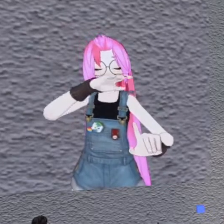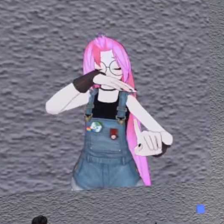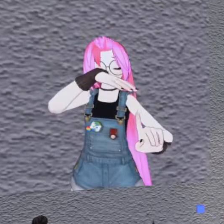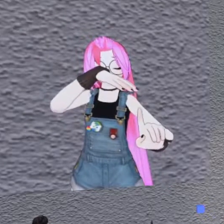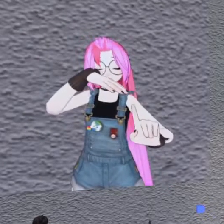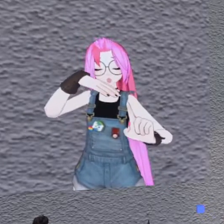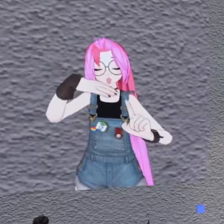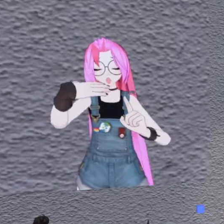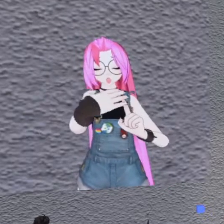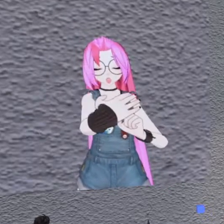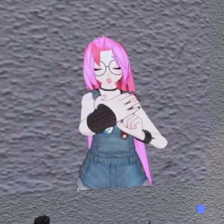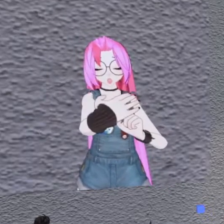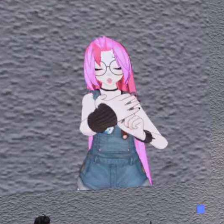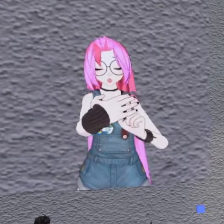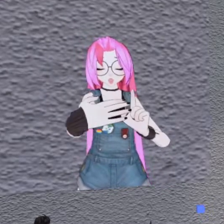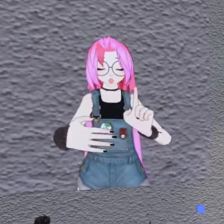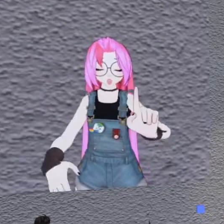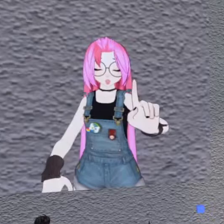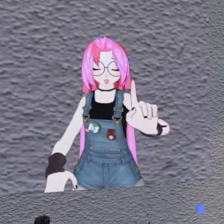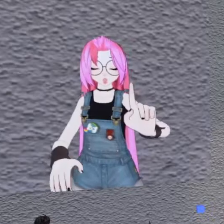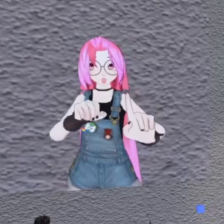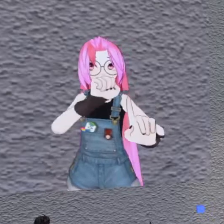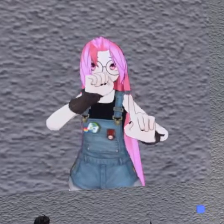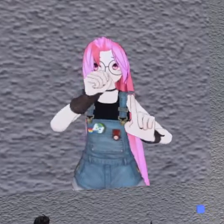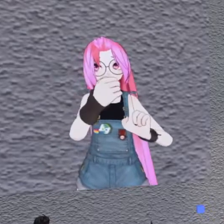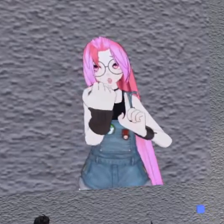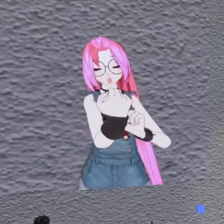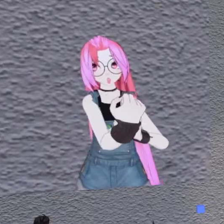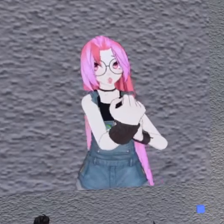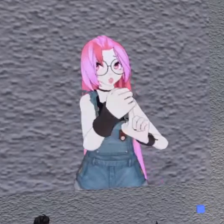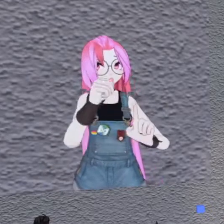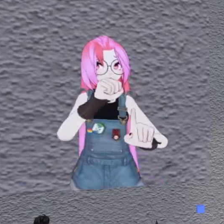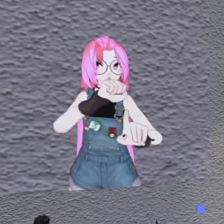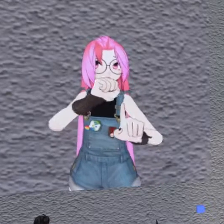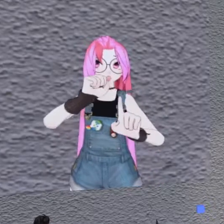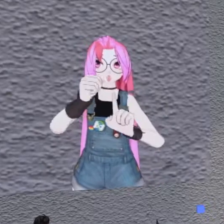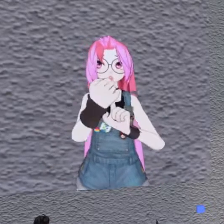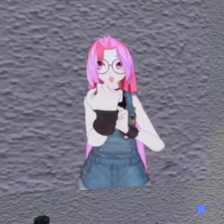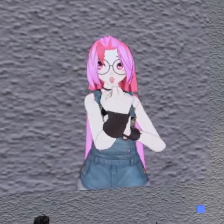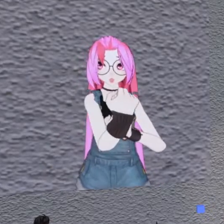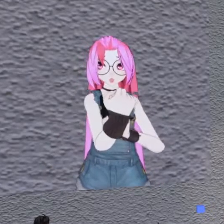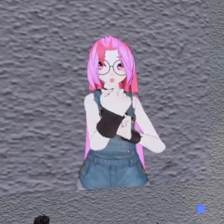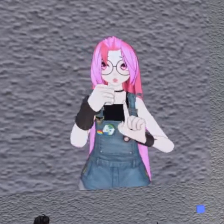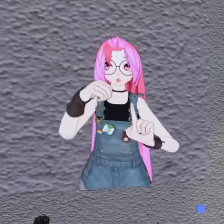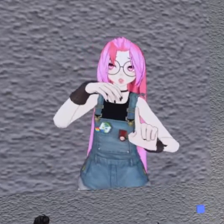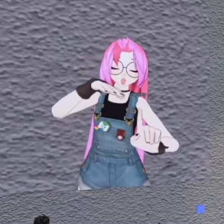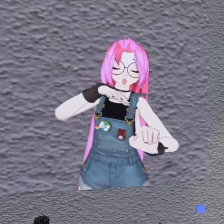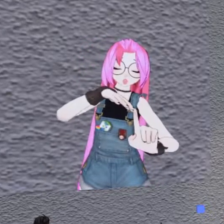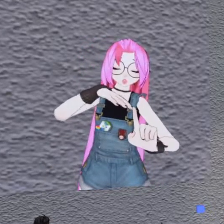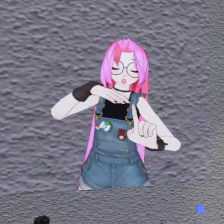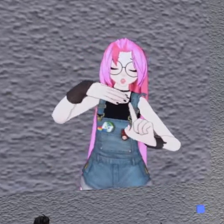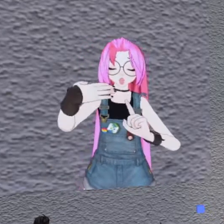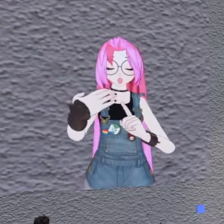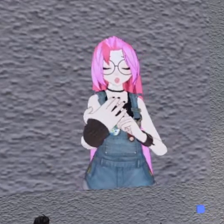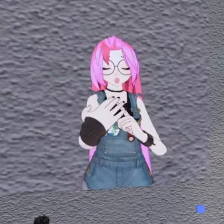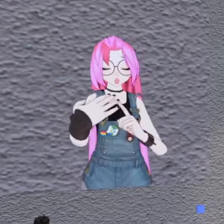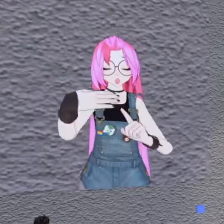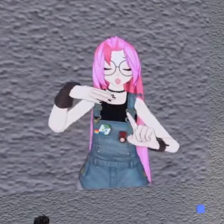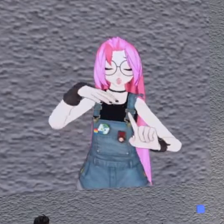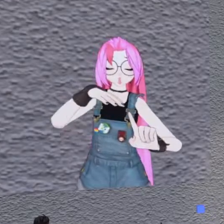is context. So this is situation with an S hand, situation. So I think of this as like the